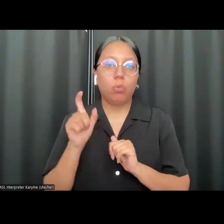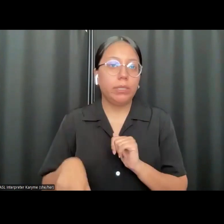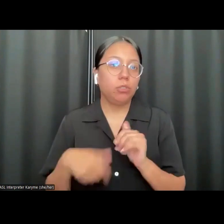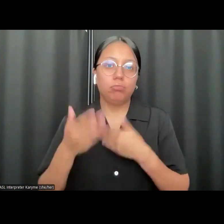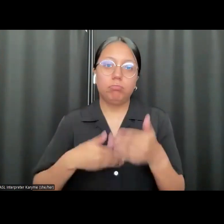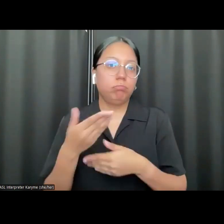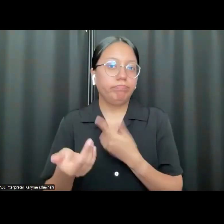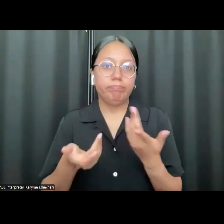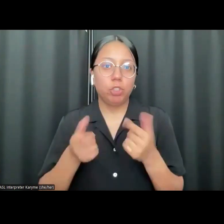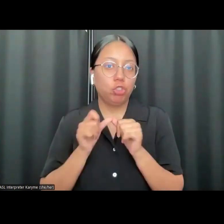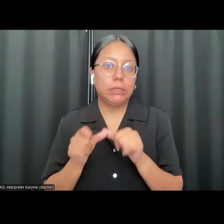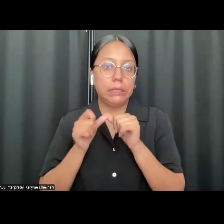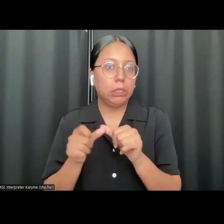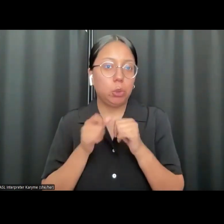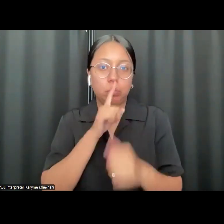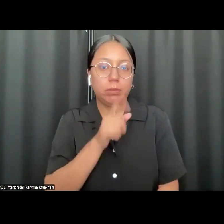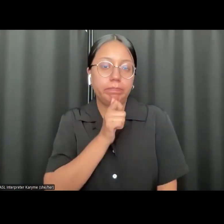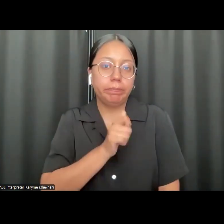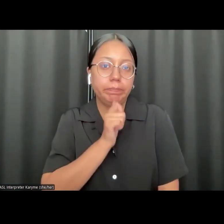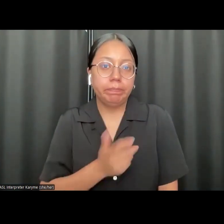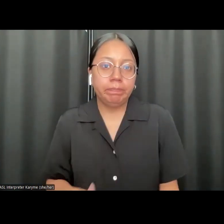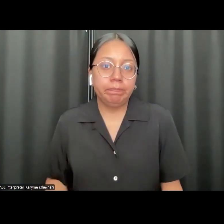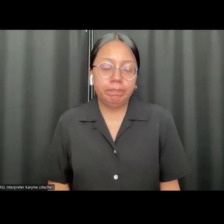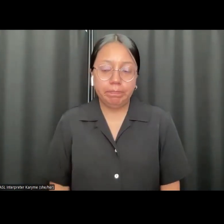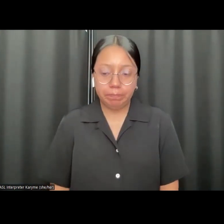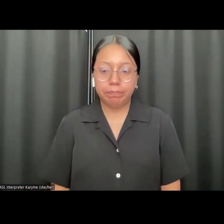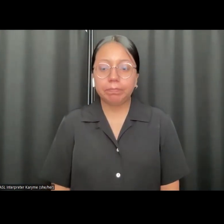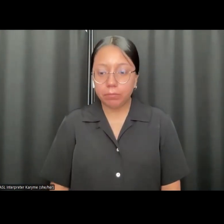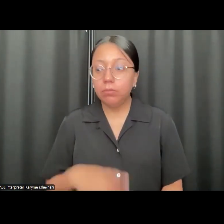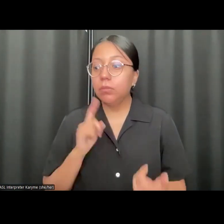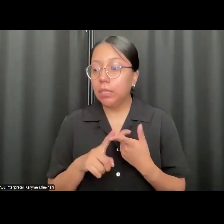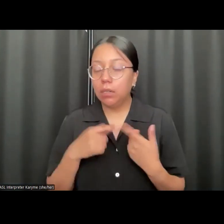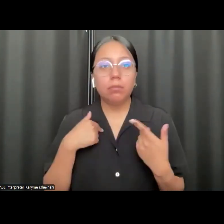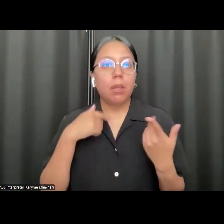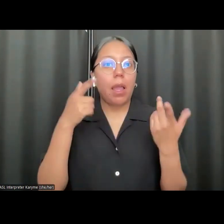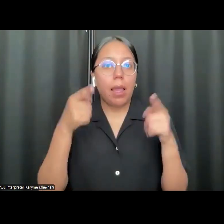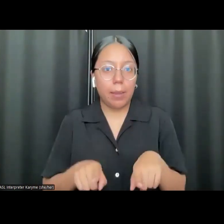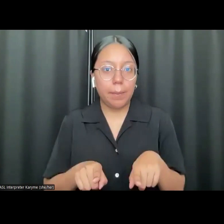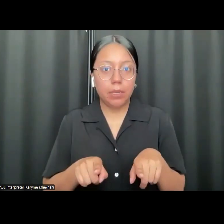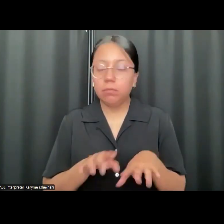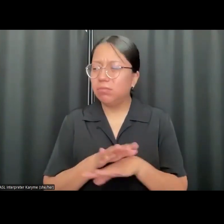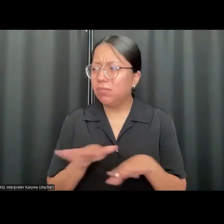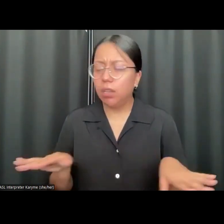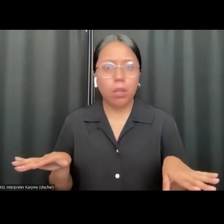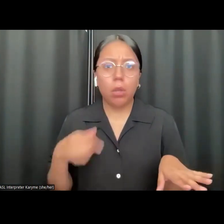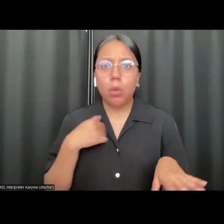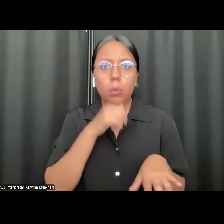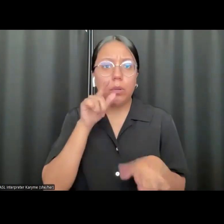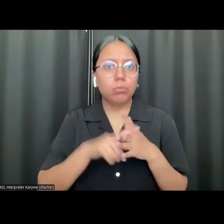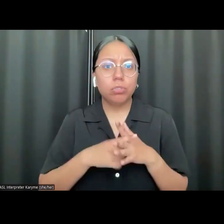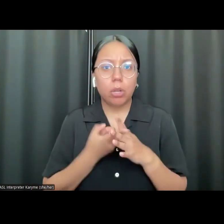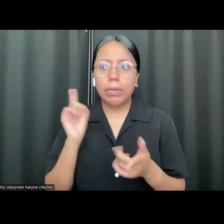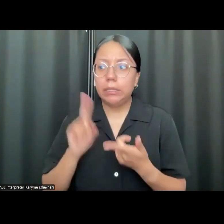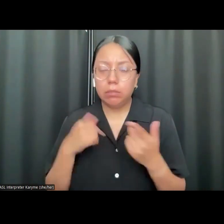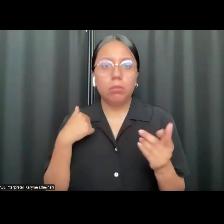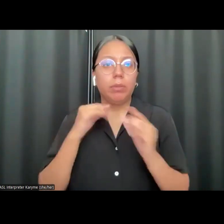And what happened next blew my mind, which was that everyone was like, no, we don't start until we figure this out. We're not going to start without the